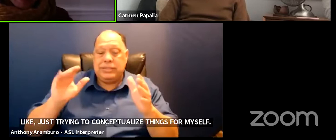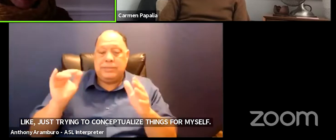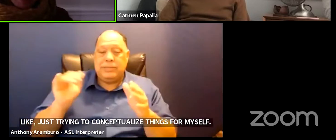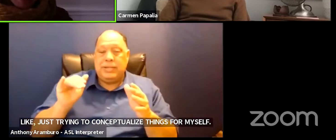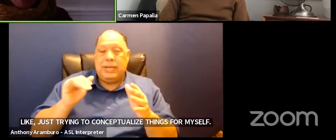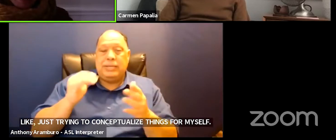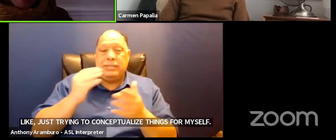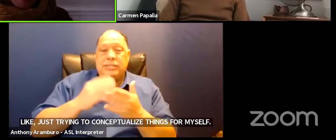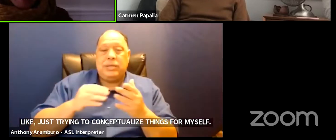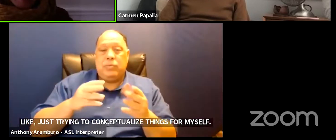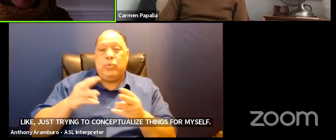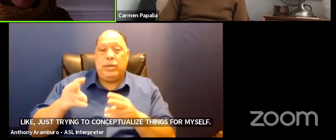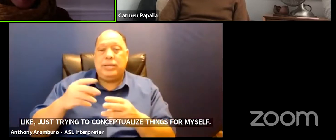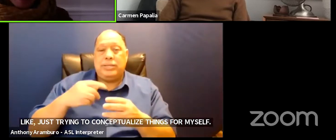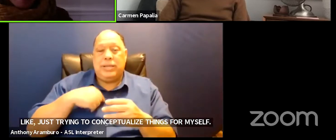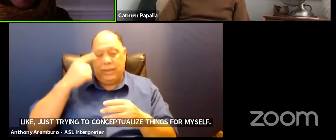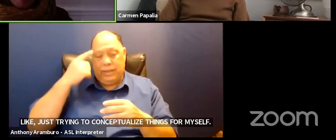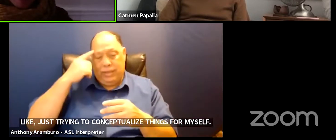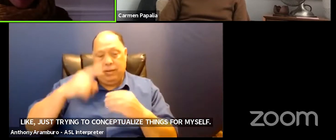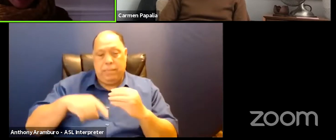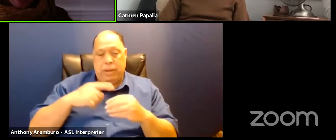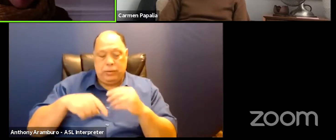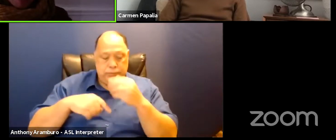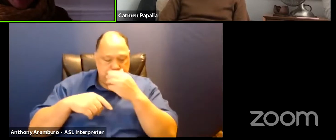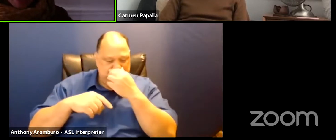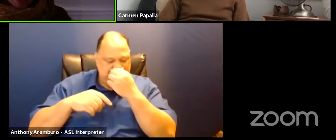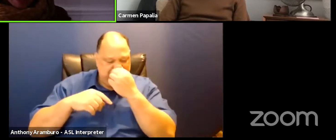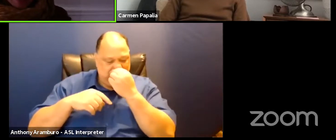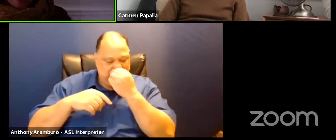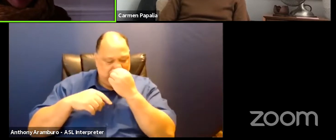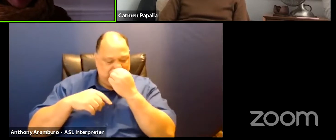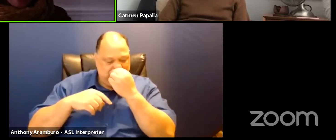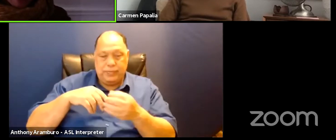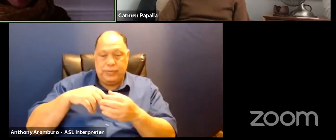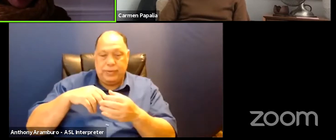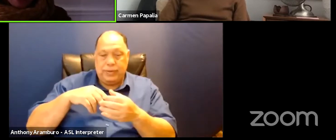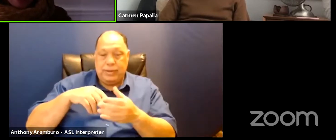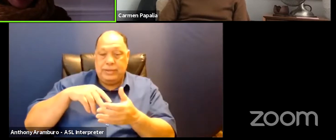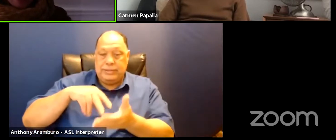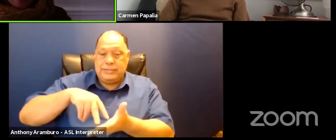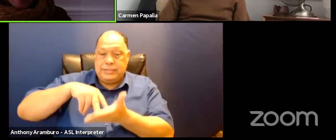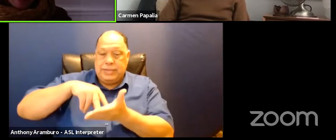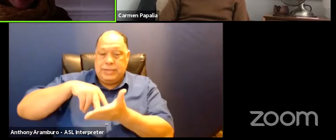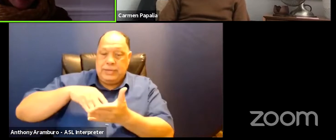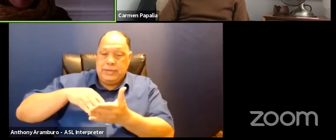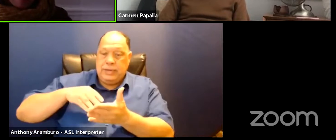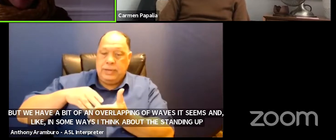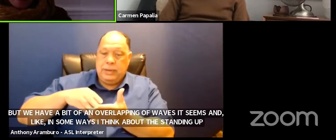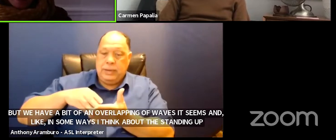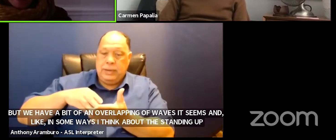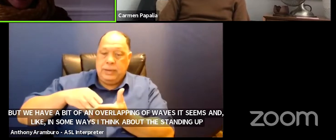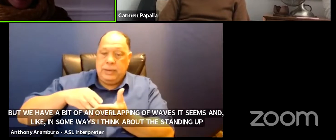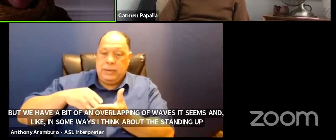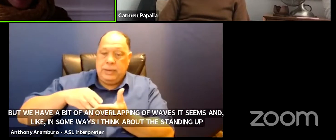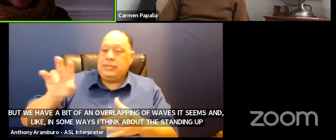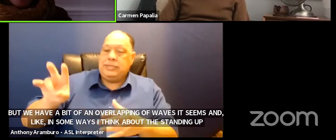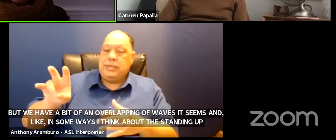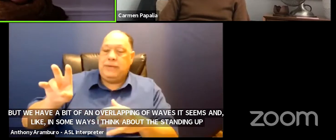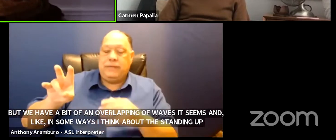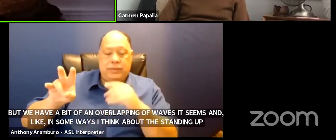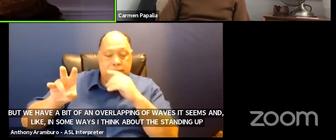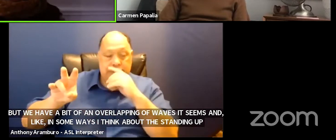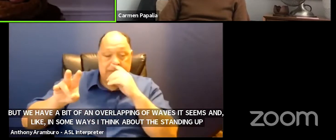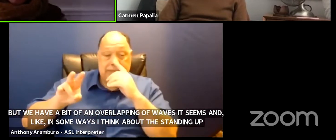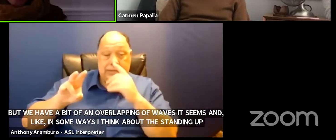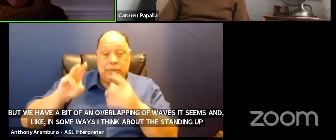I think about the standing up against C7 is a way to